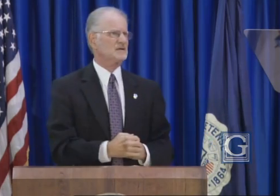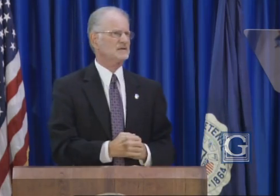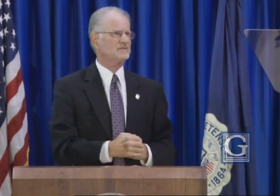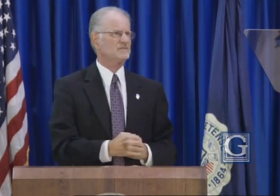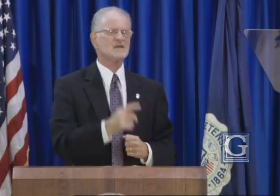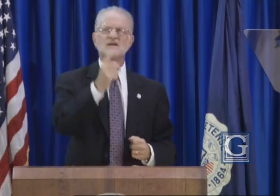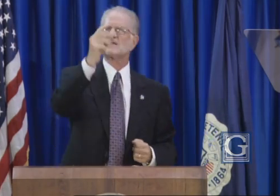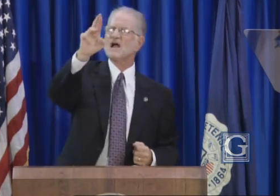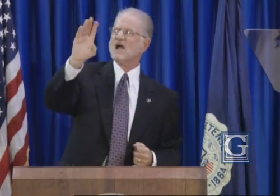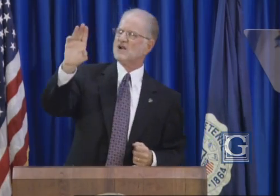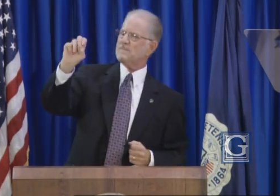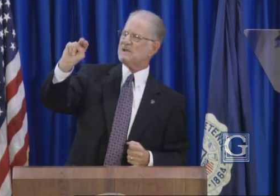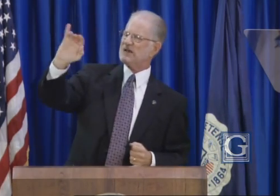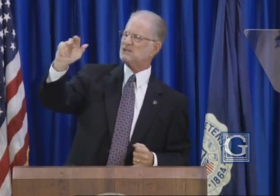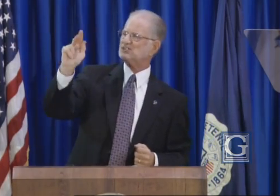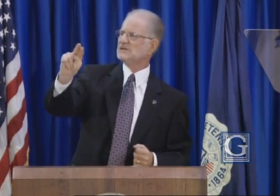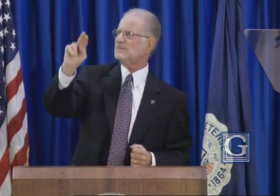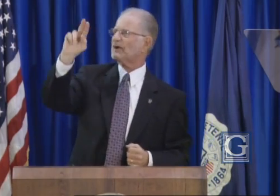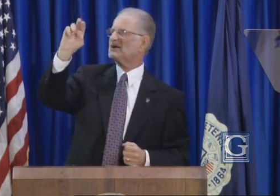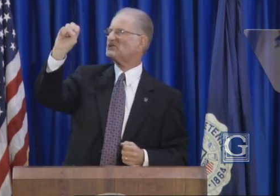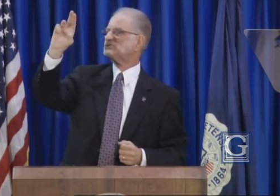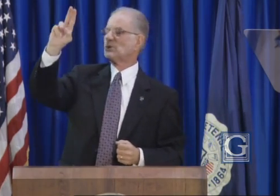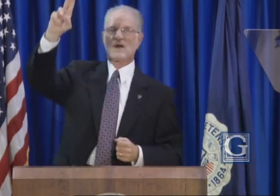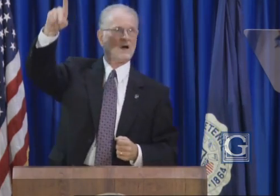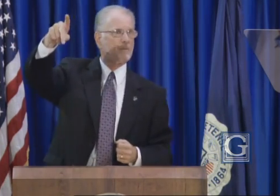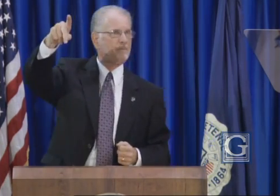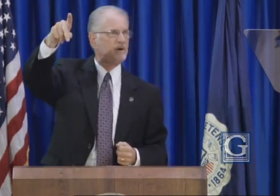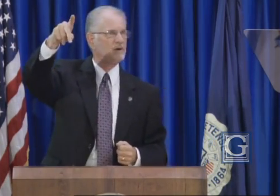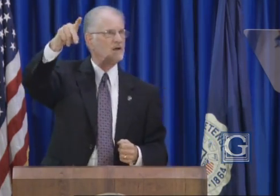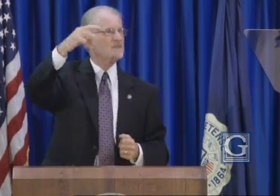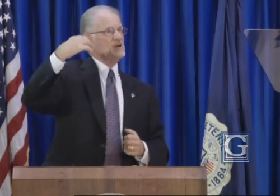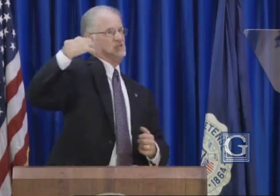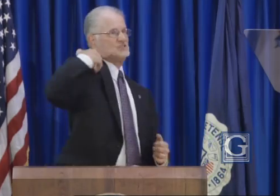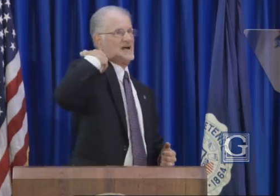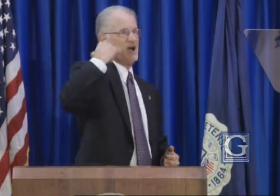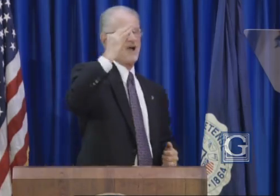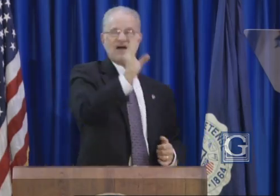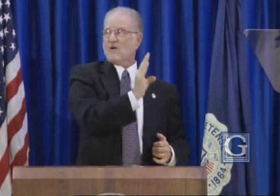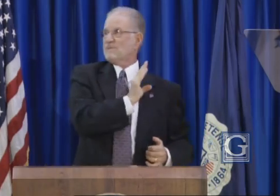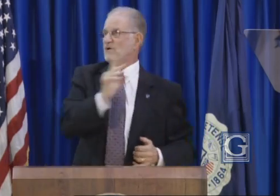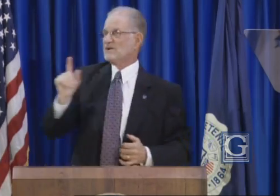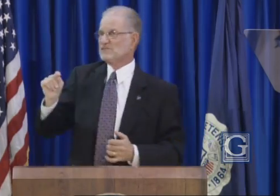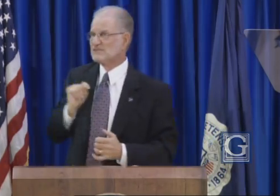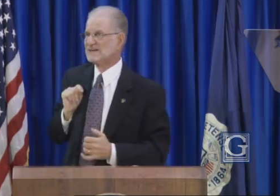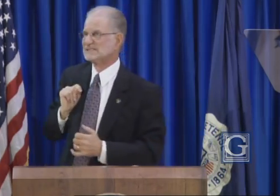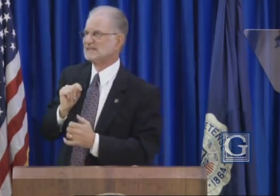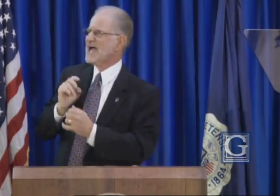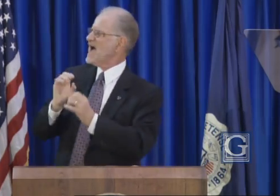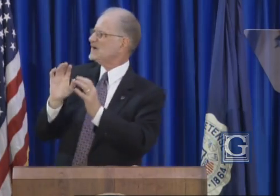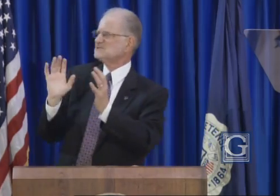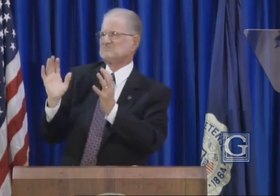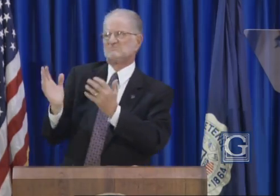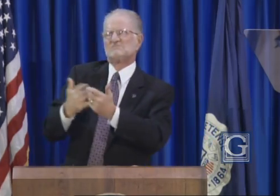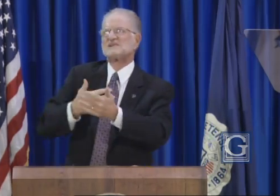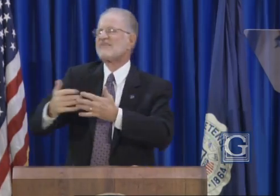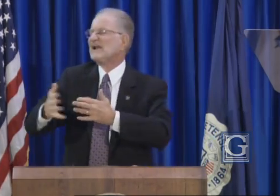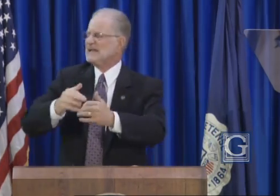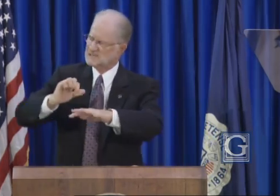Gallaudet. Dr. Benjamin Sukup the chair of our Board of Trustees,